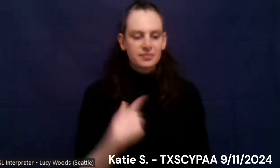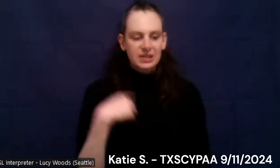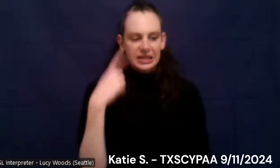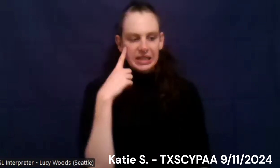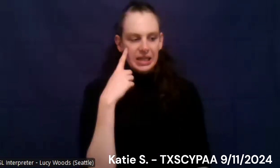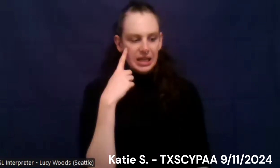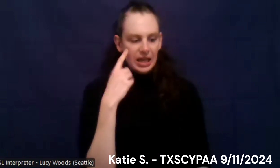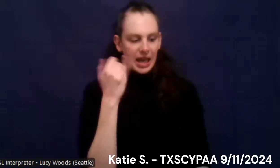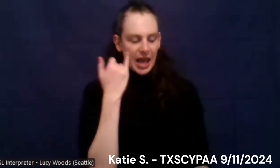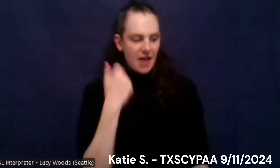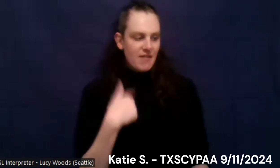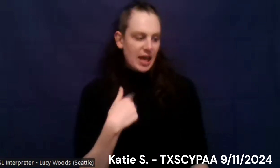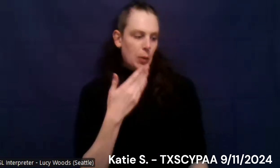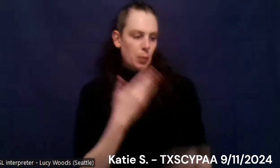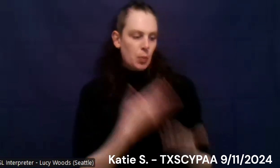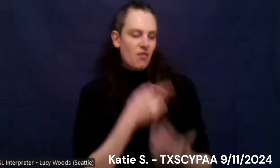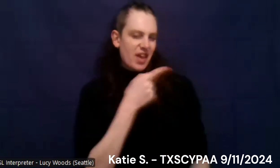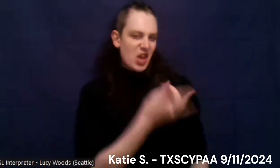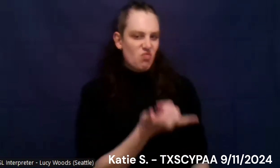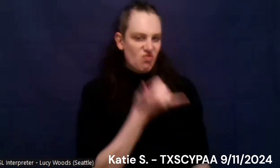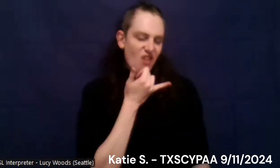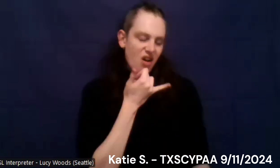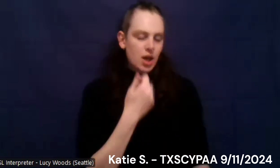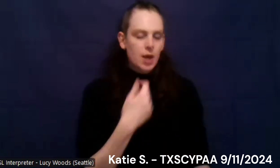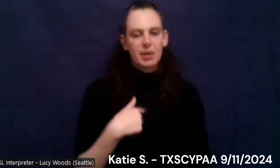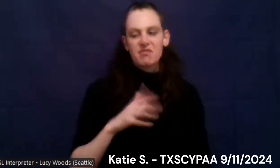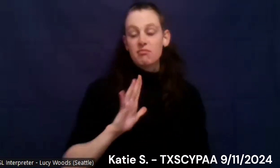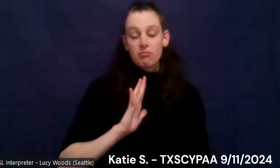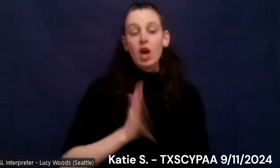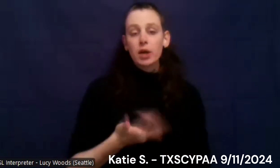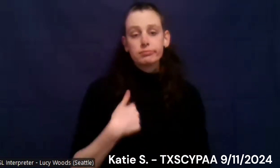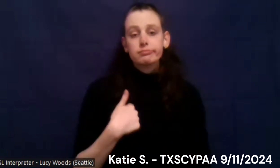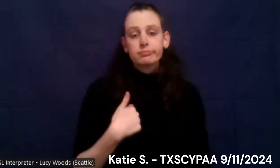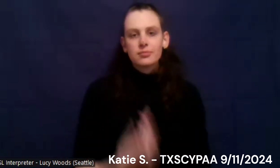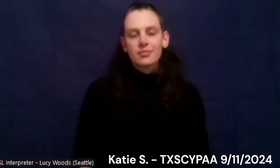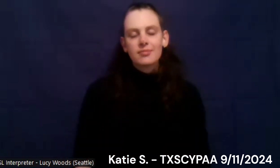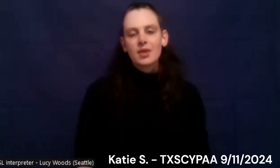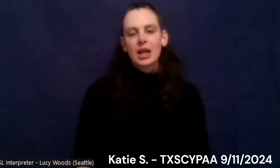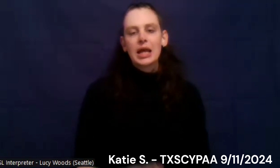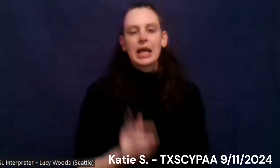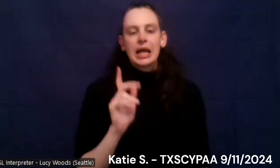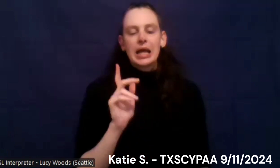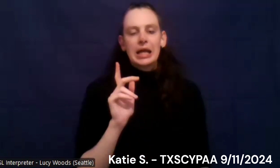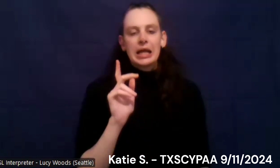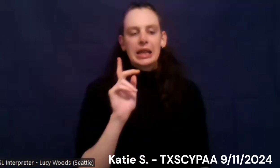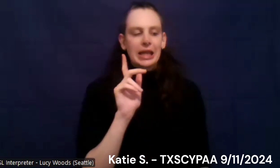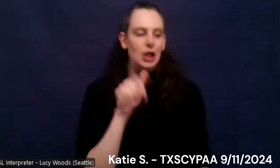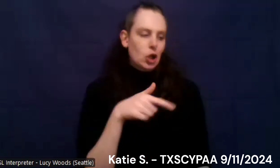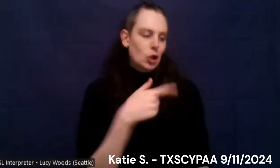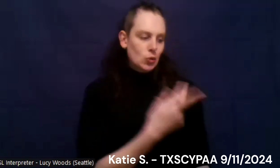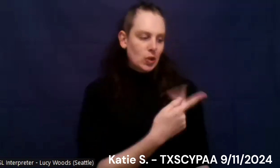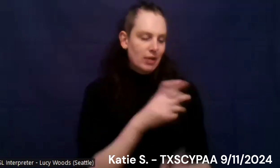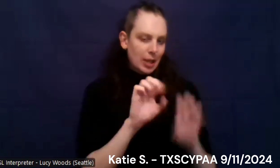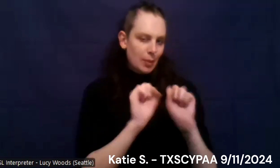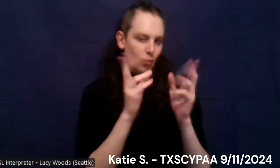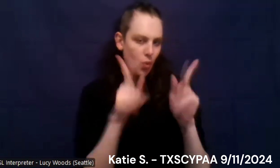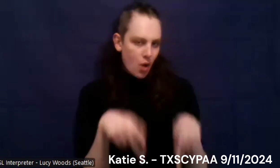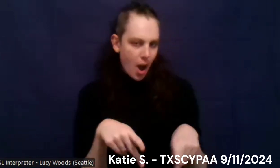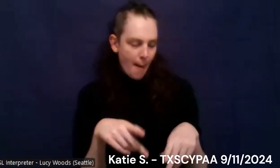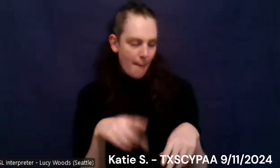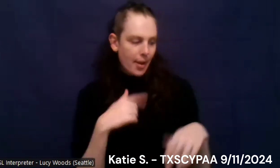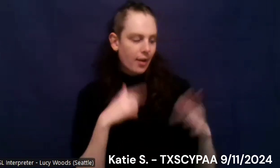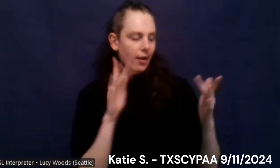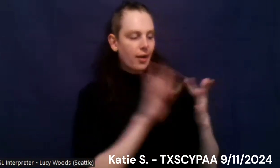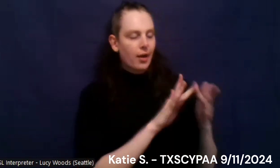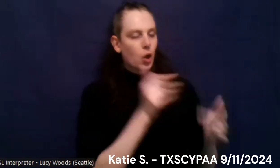just prove him wrong, I'd be good. And then I got to a point where him and I broke up, and I reached out to this girl,